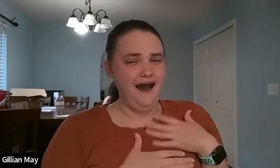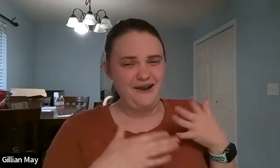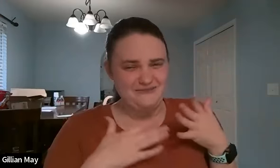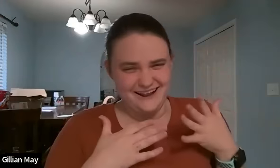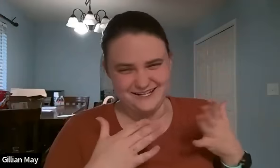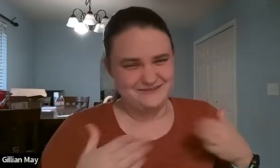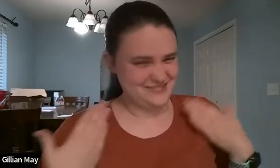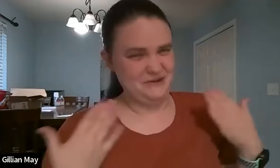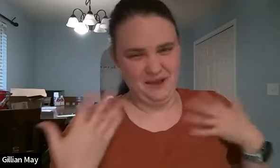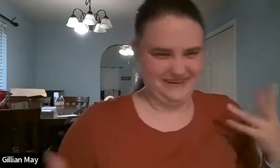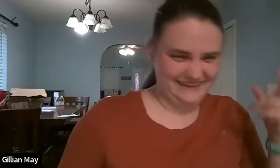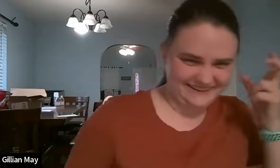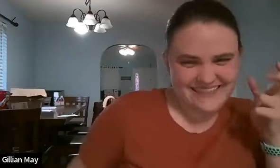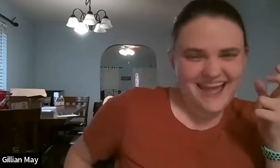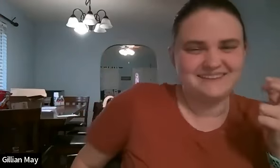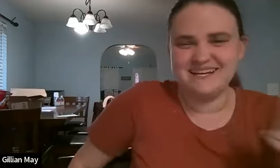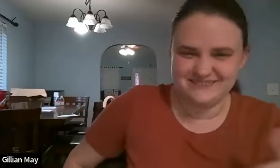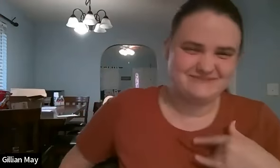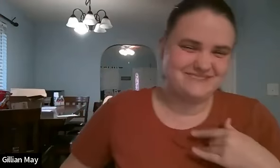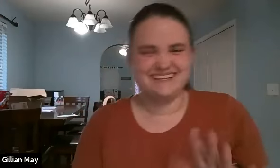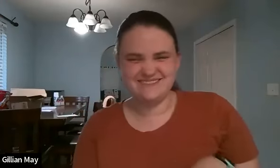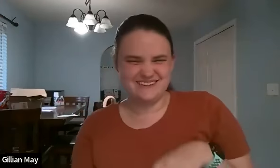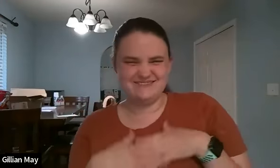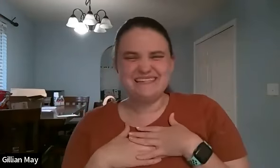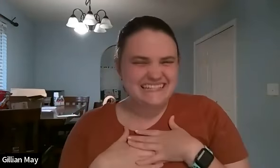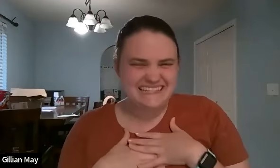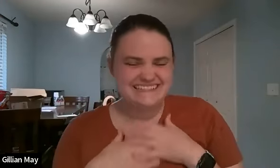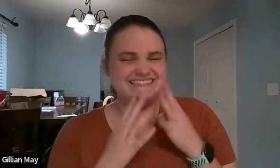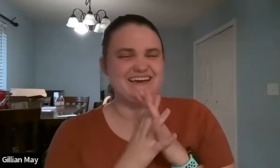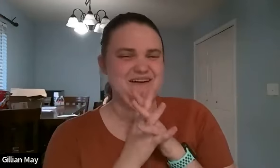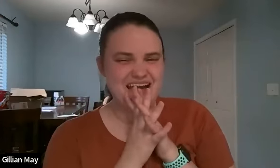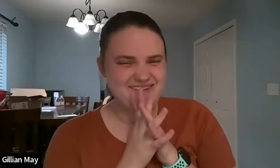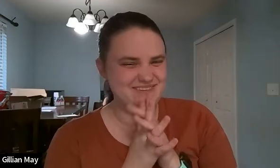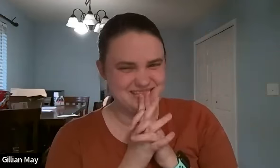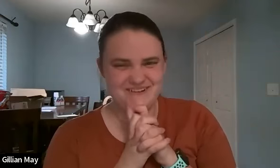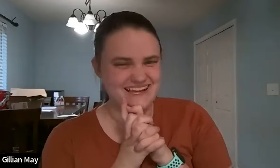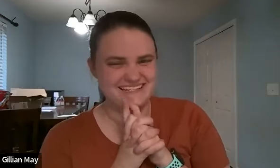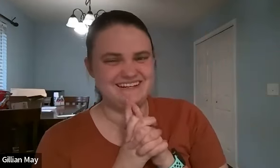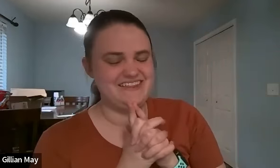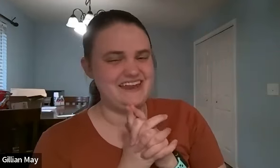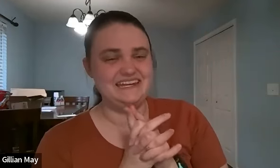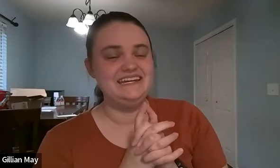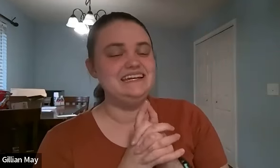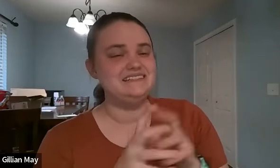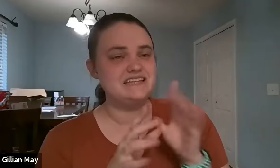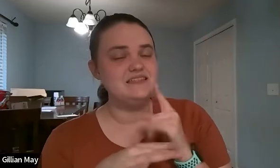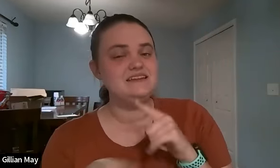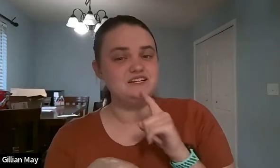oh my gosh, that's so happy to hear that. It makes me, I'm just like, I'm so pleased. So I'm so glad to hear that. And silent